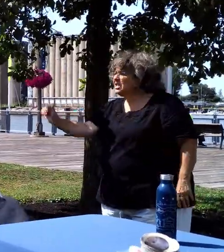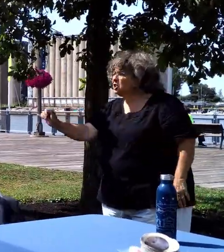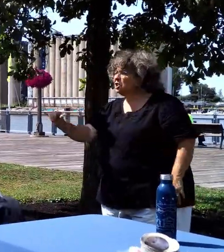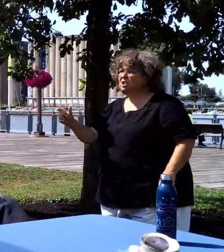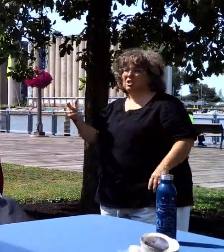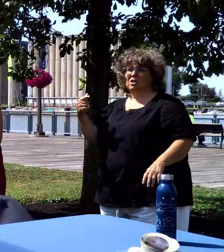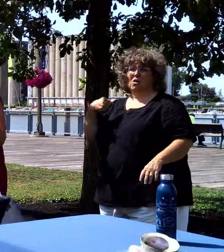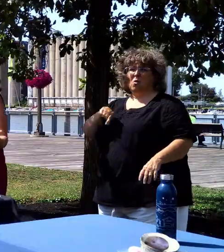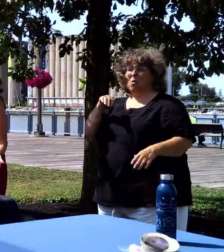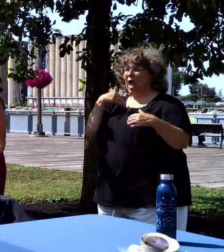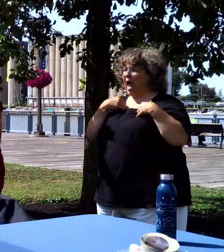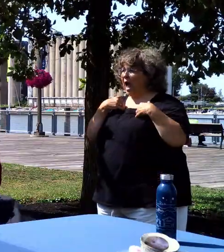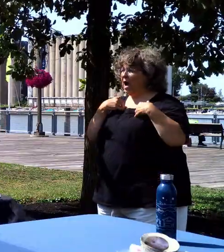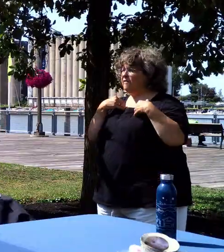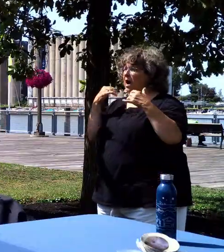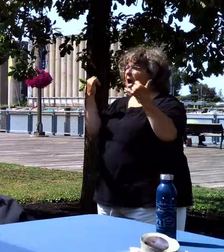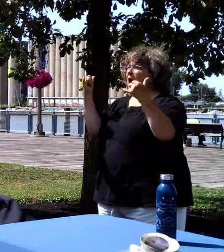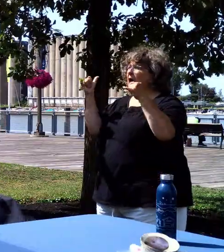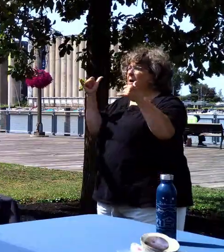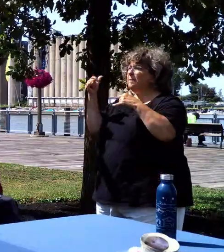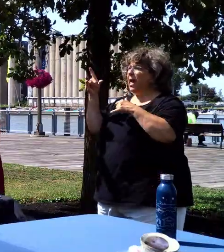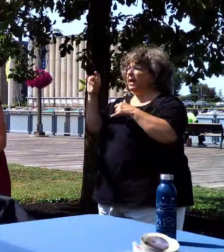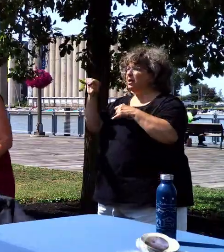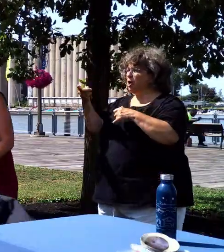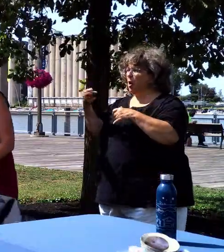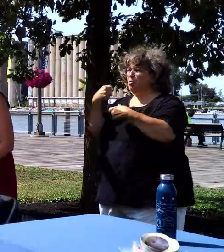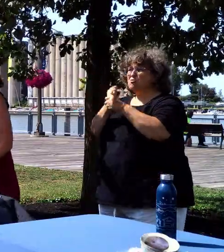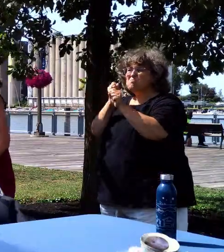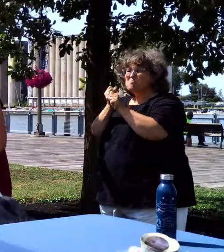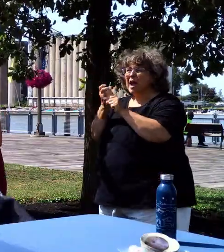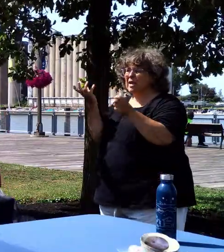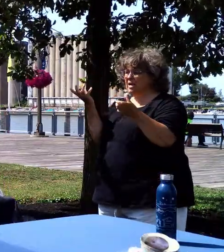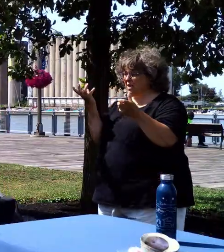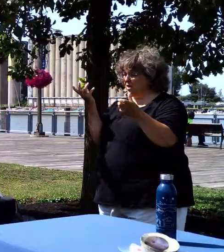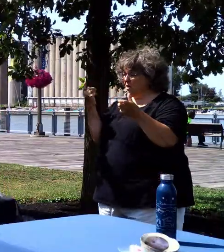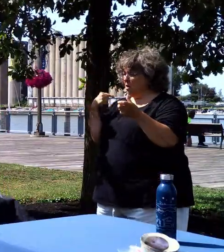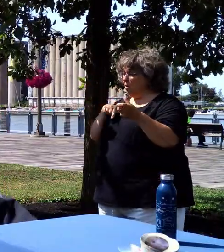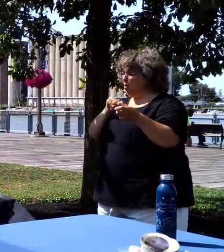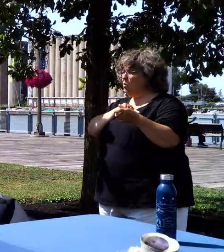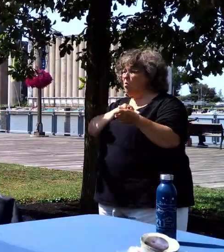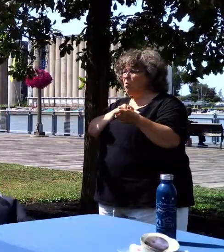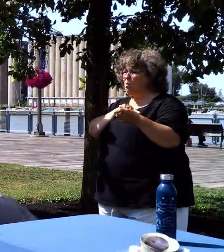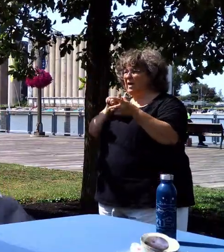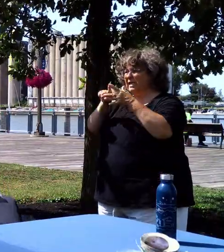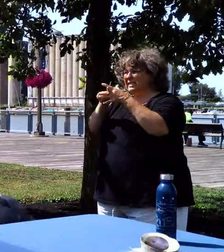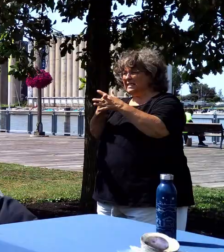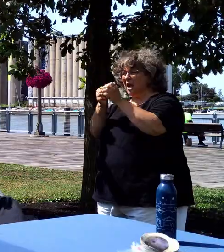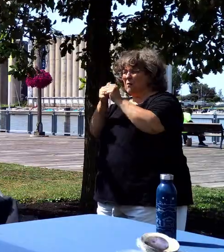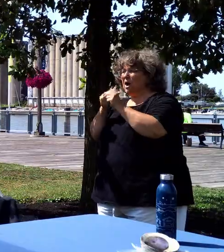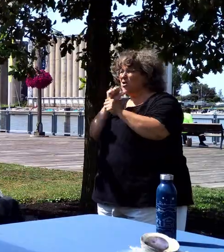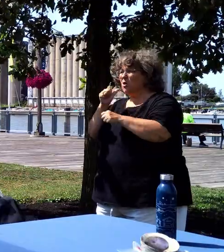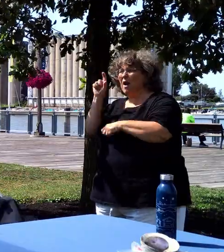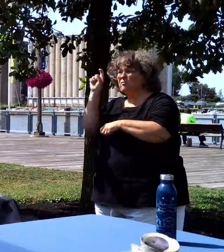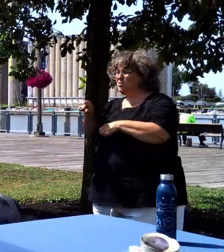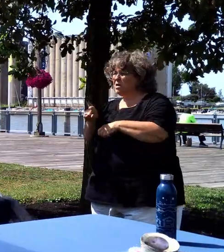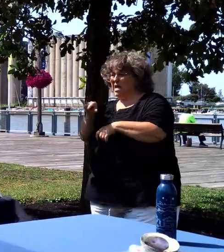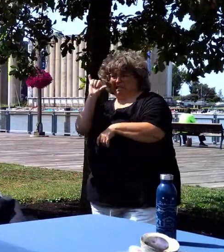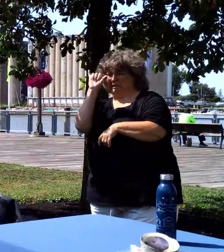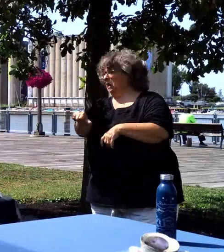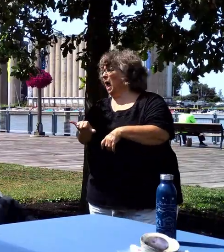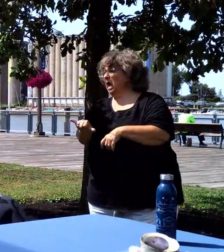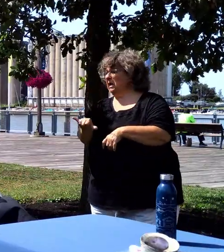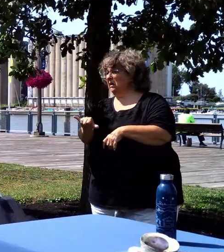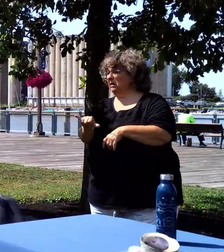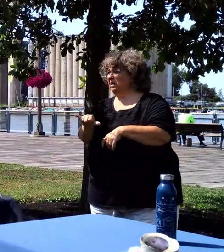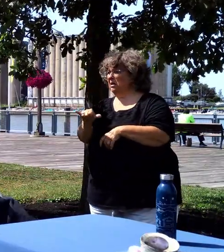so we have Play-Doh today to make things that we can kind of start with, but we don't necessarily have to keep them